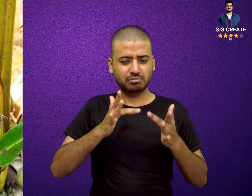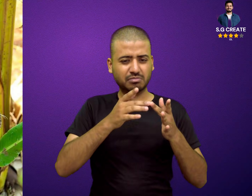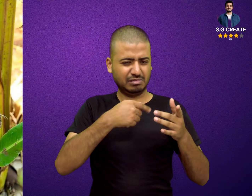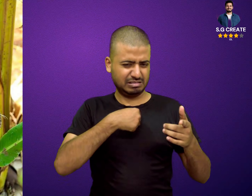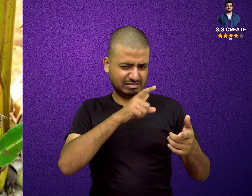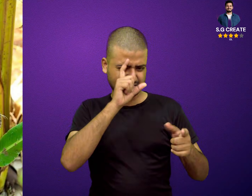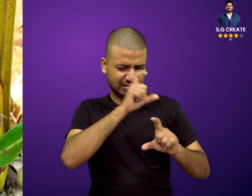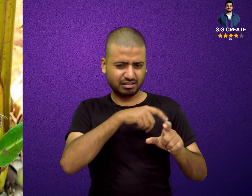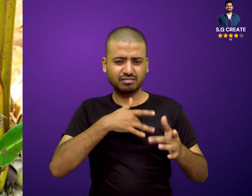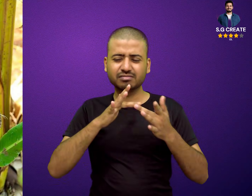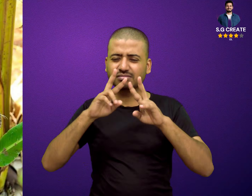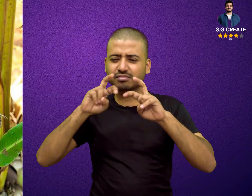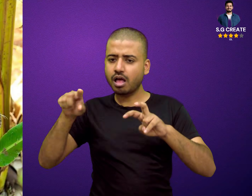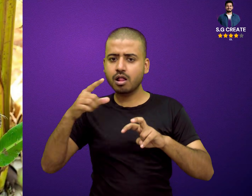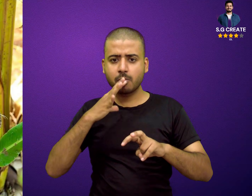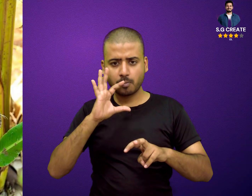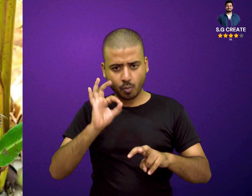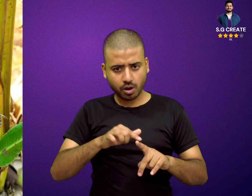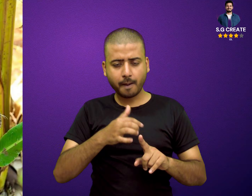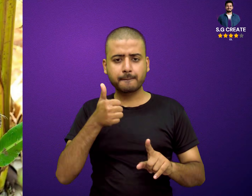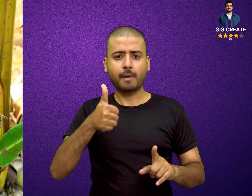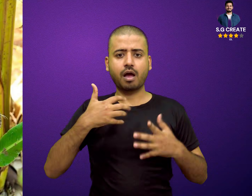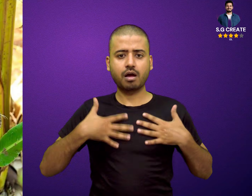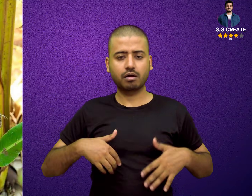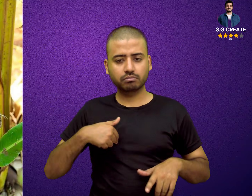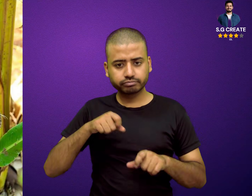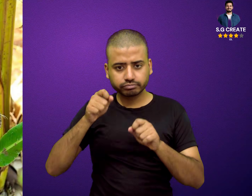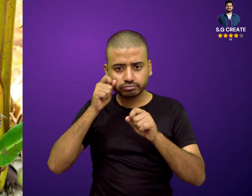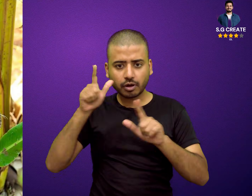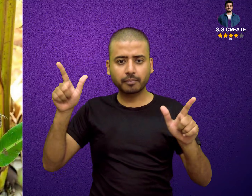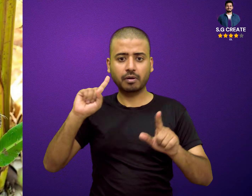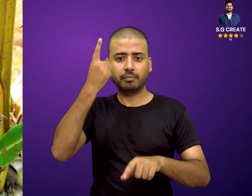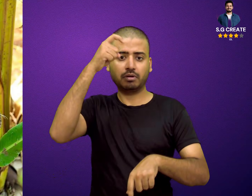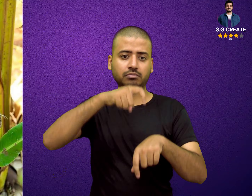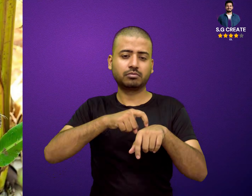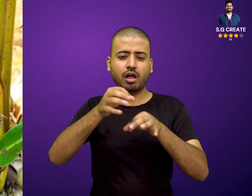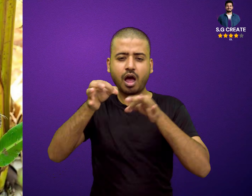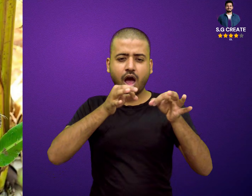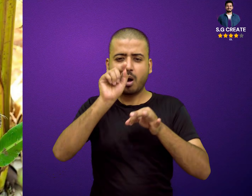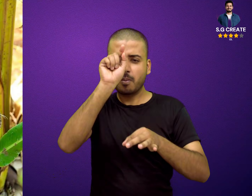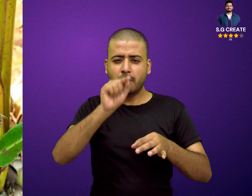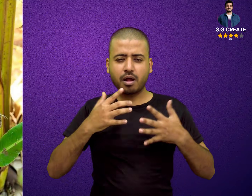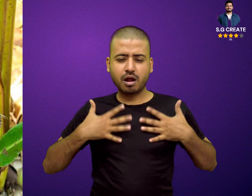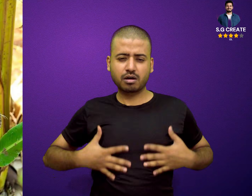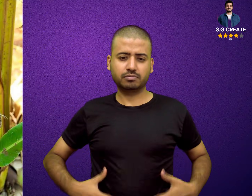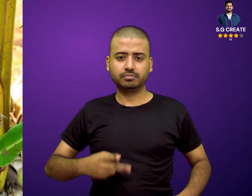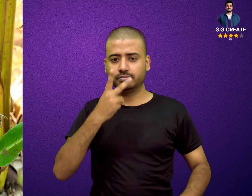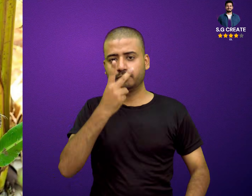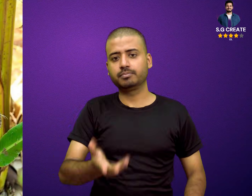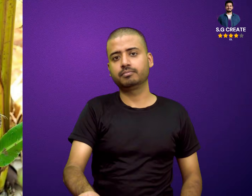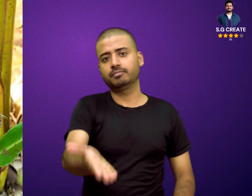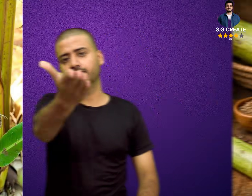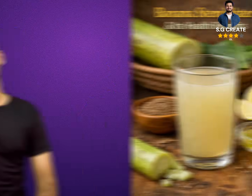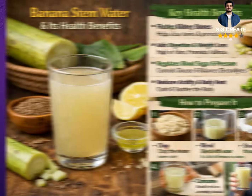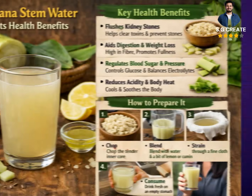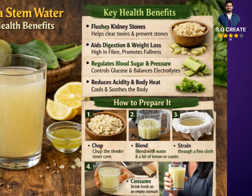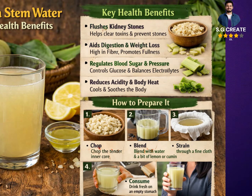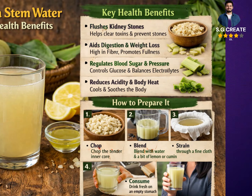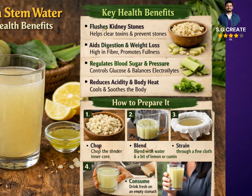blogs like VinMec Health, prepare it as a fresh juice rather than gathering raw sap. Chop the inner fibrous white core of a fresh banana